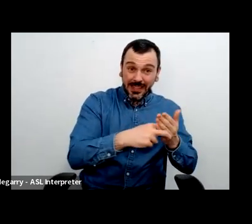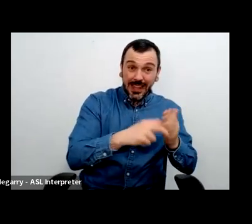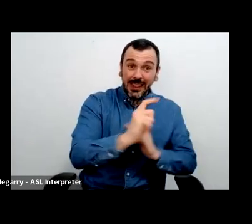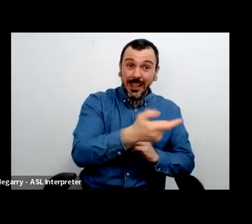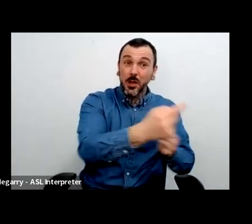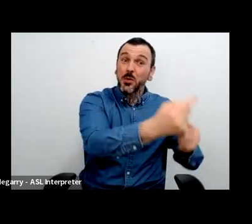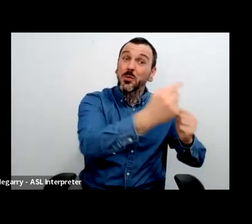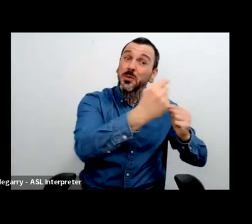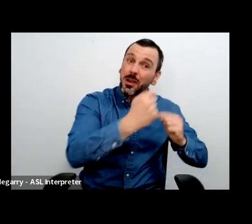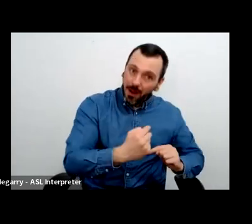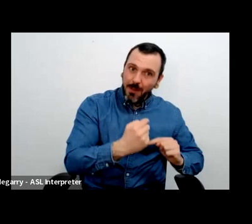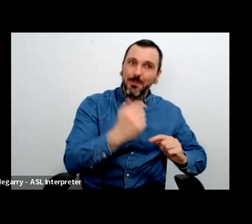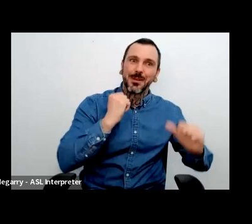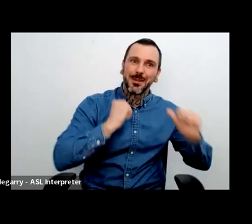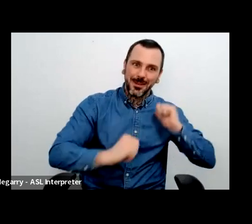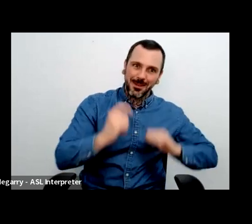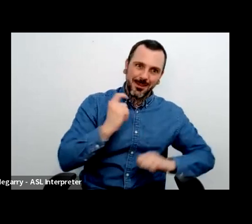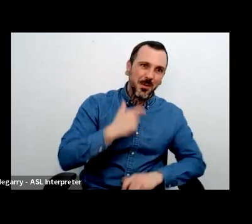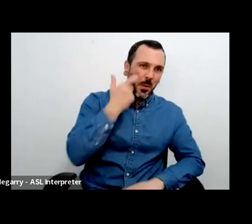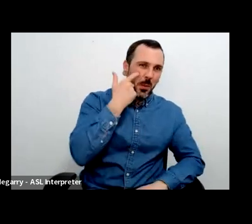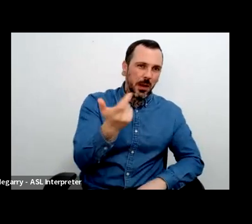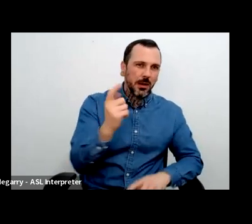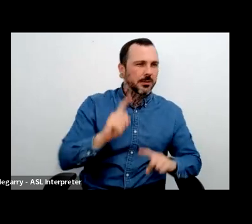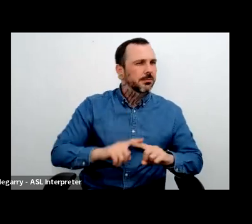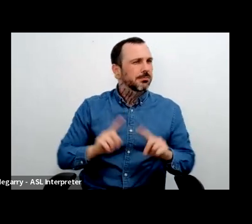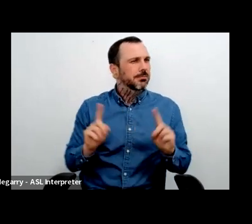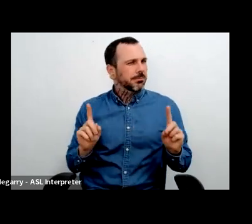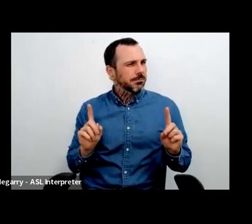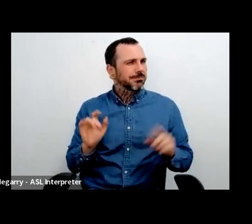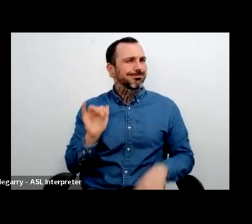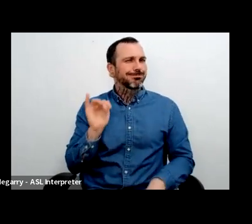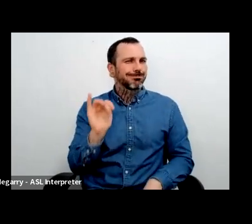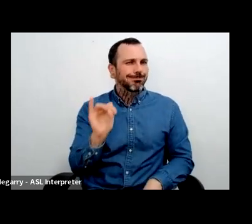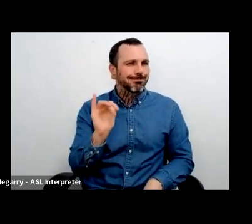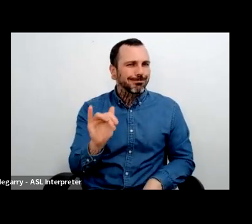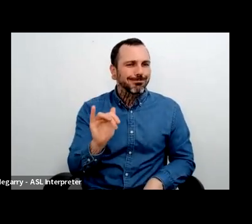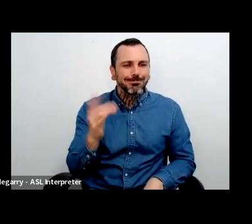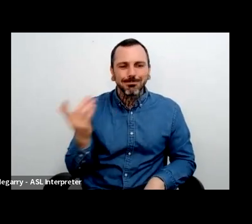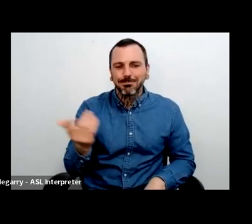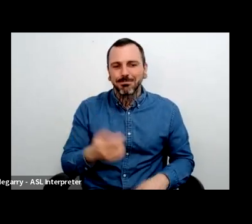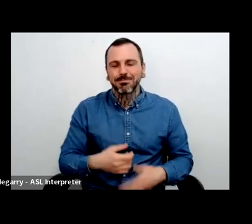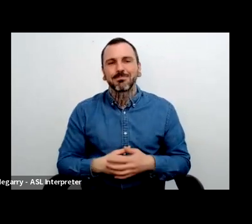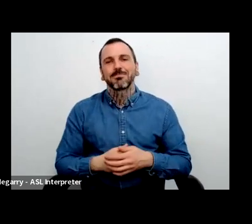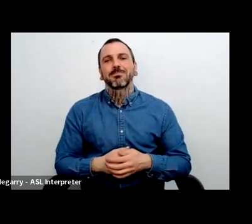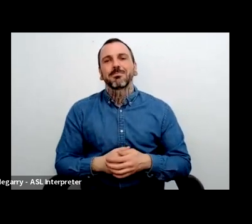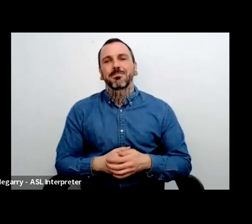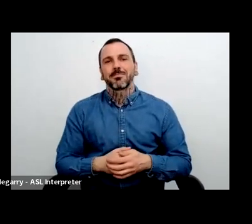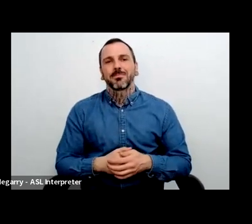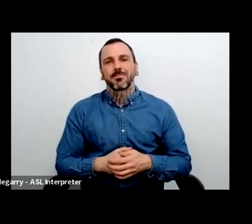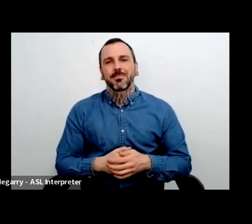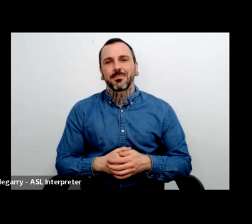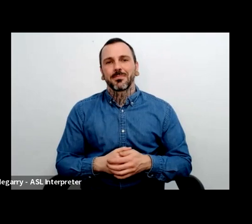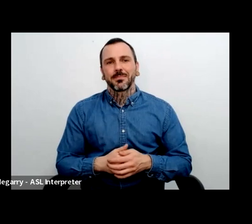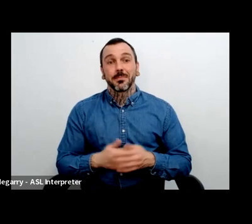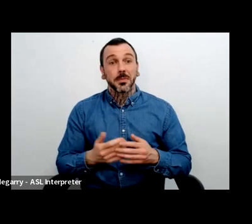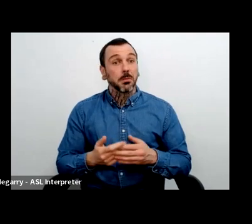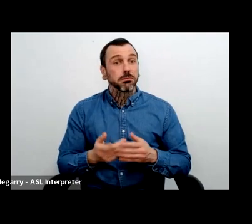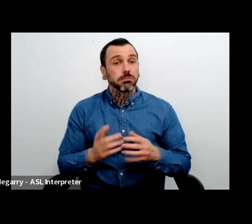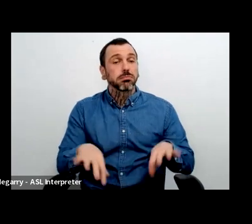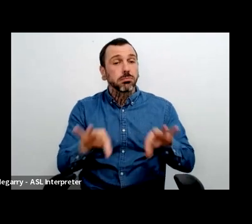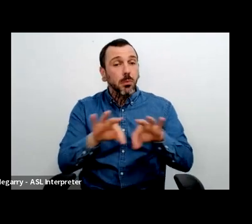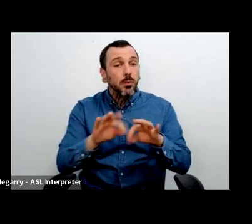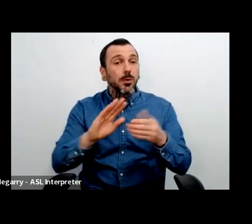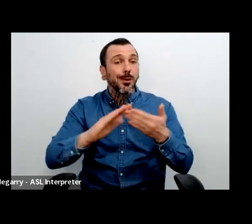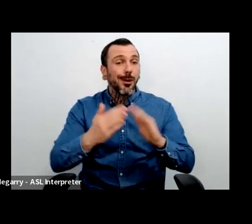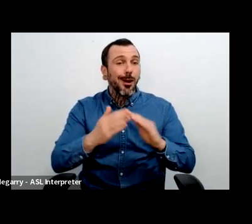days later, you don't have to do anything. So I think that having authentic conversations online with lots of